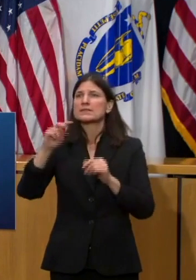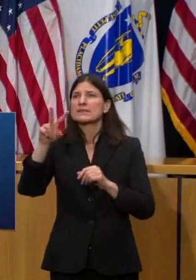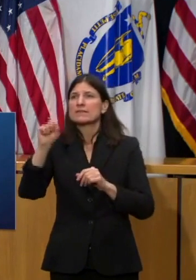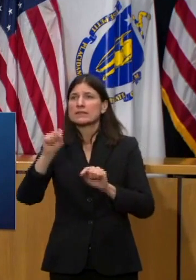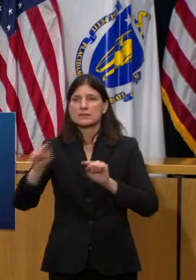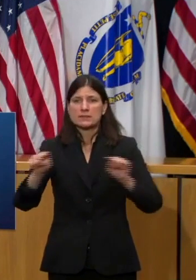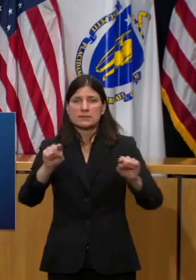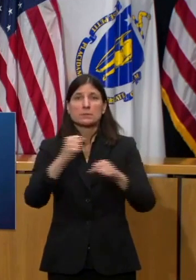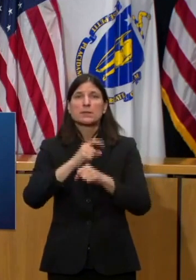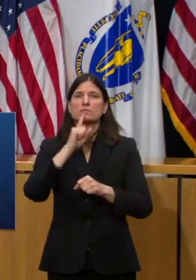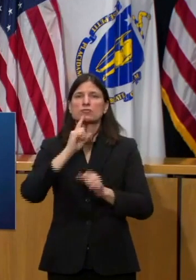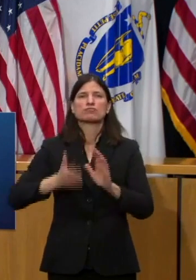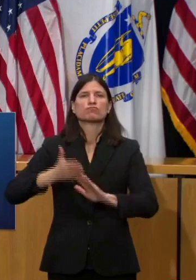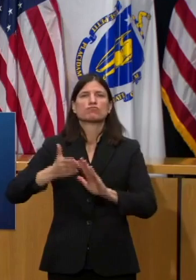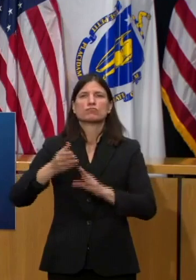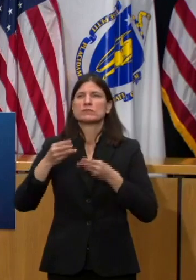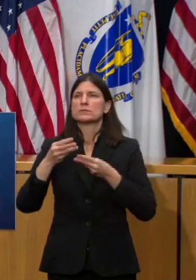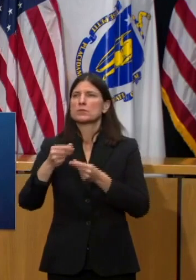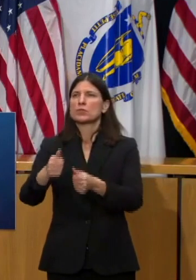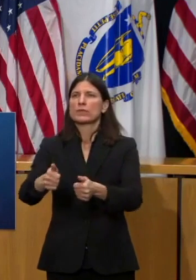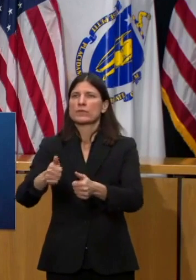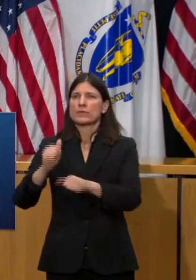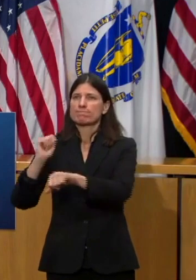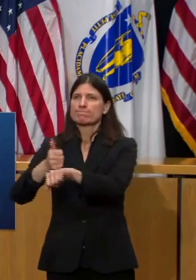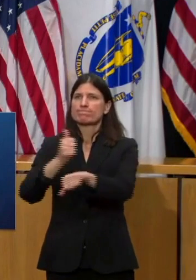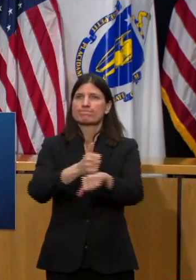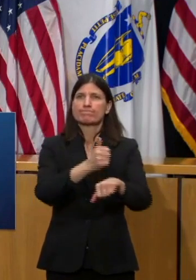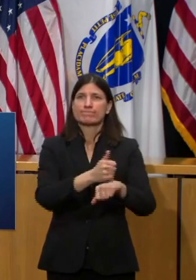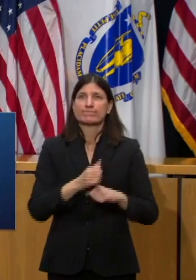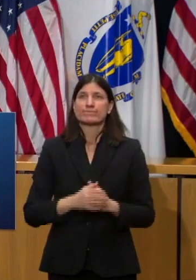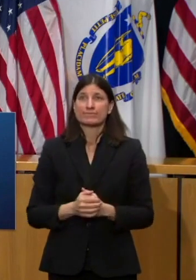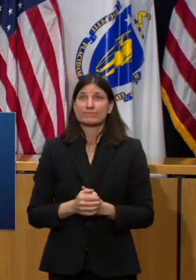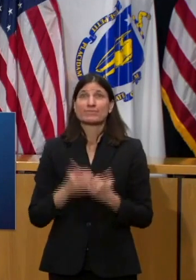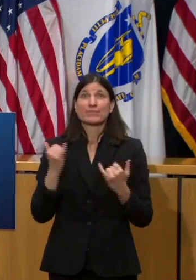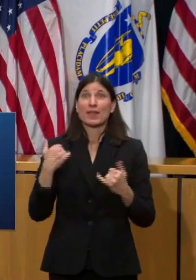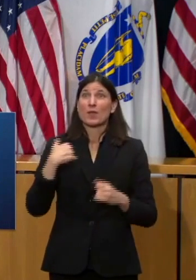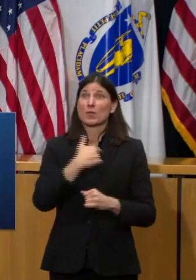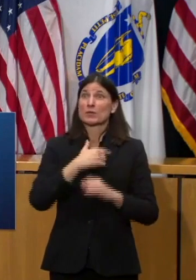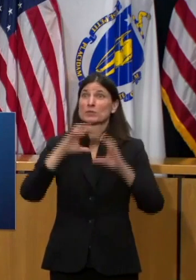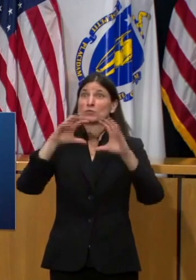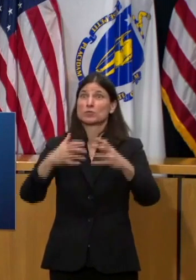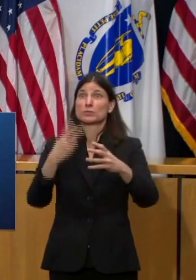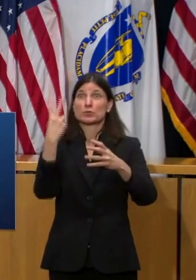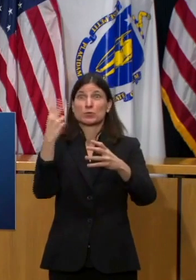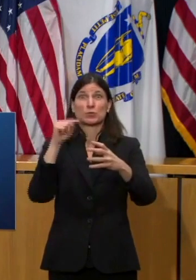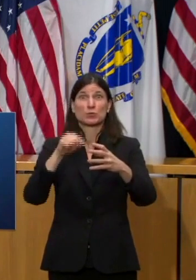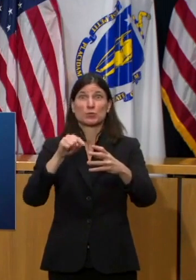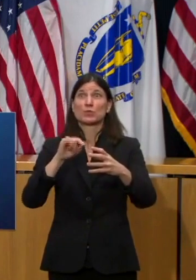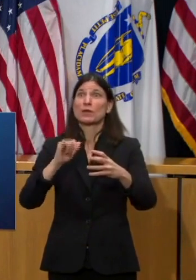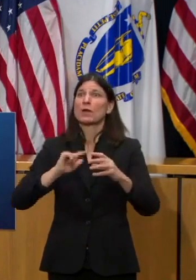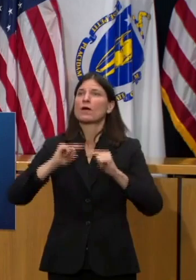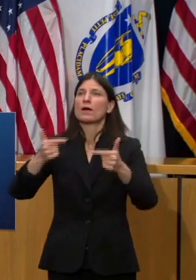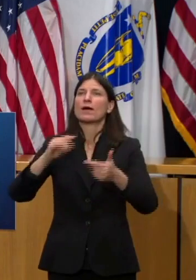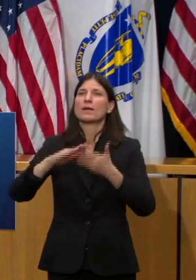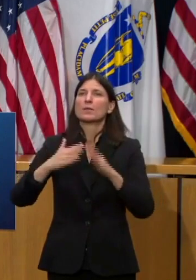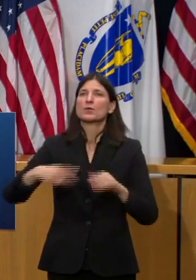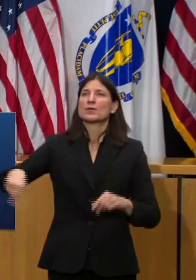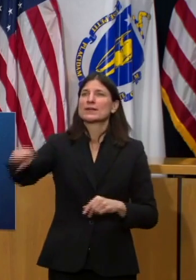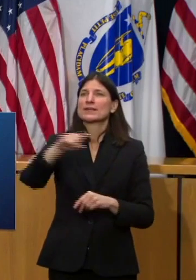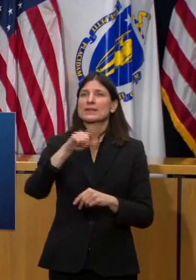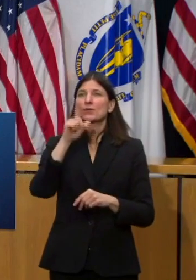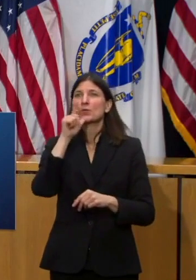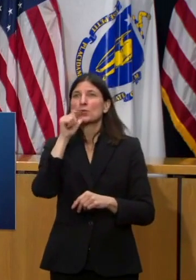vaccination phases, we need to continue to make sure that we have locations that can distribute the doses